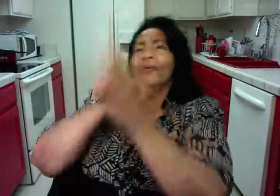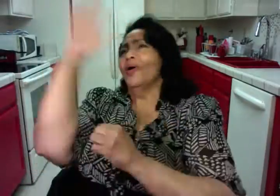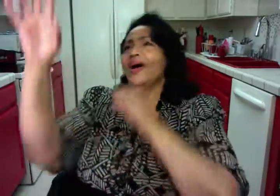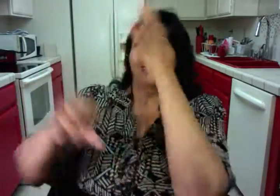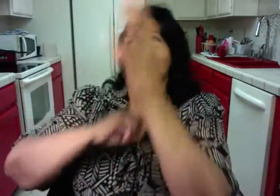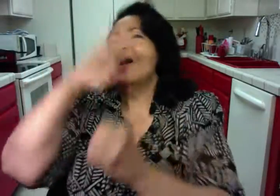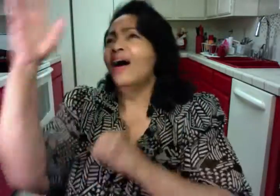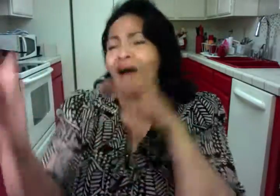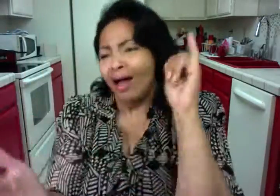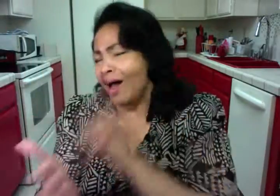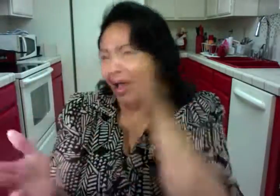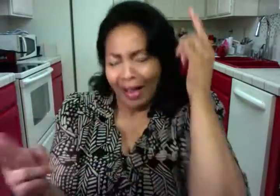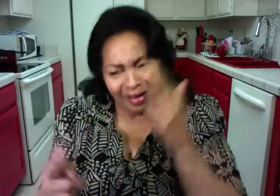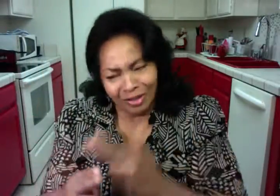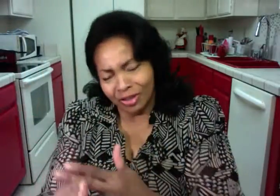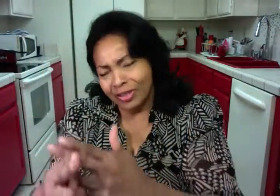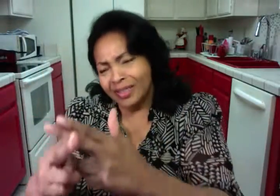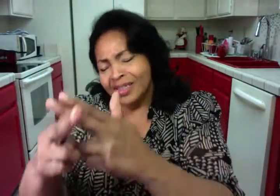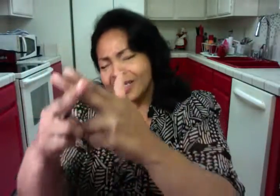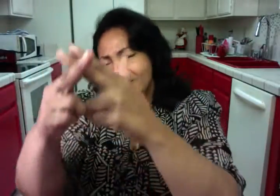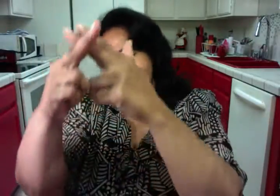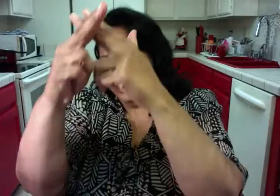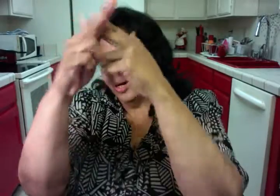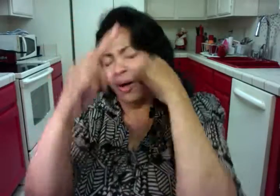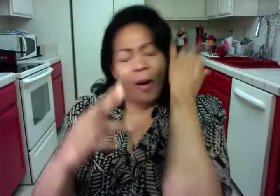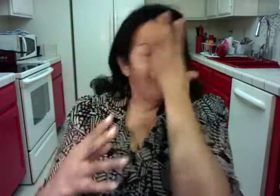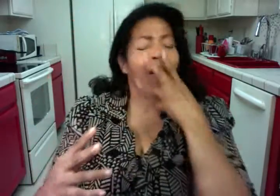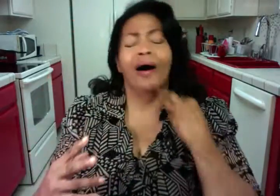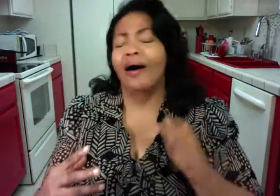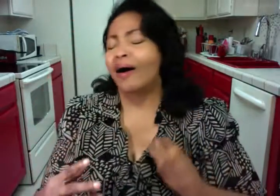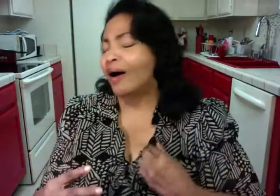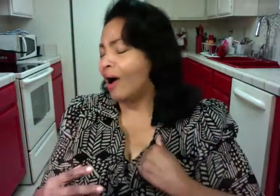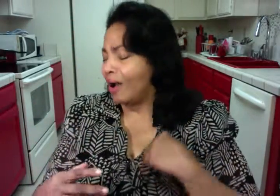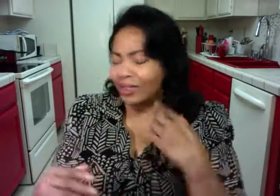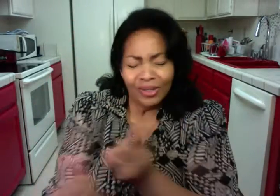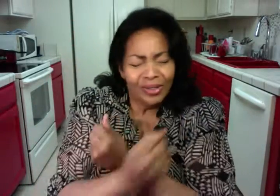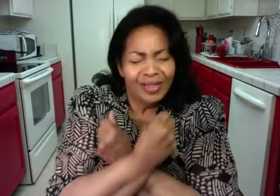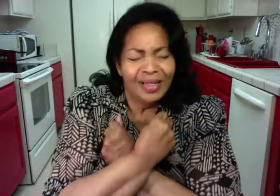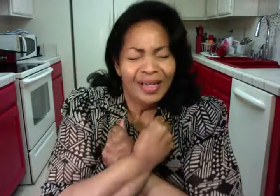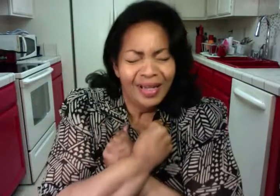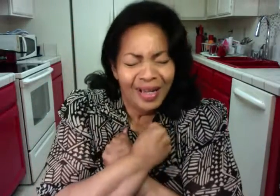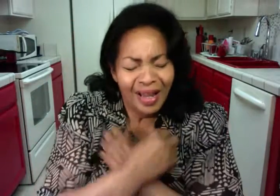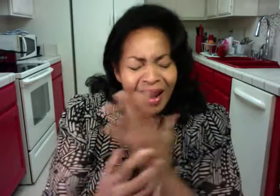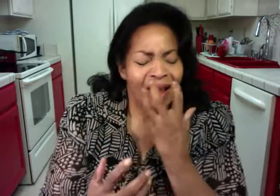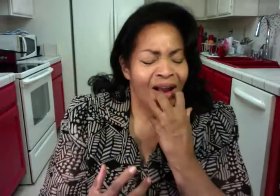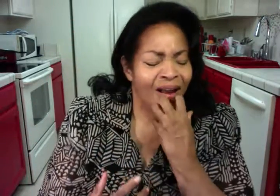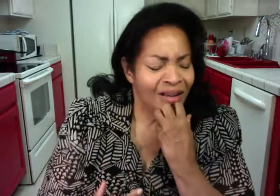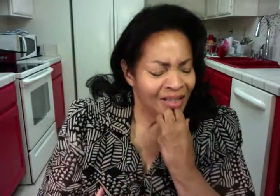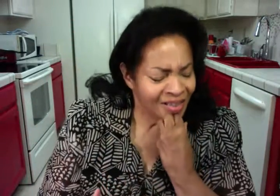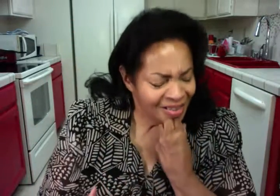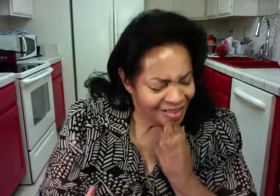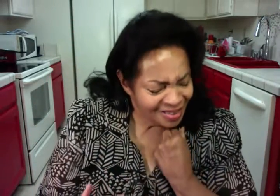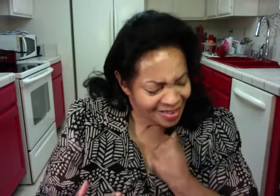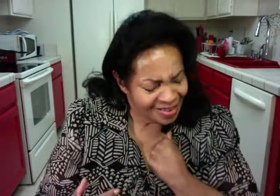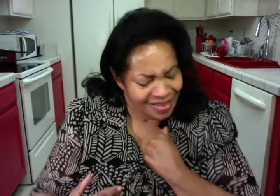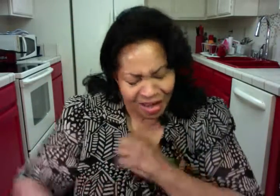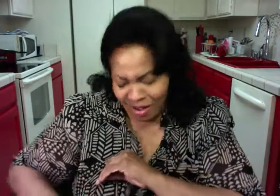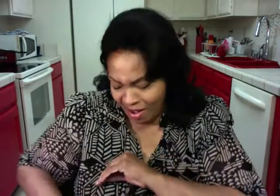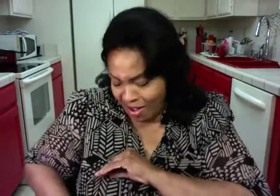name is Jesus, Lord, I'm so glad I love you, you're the one who